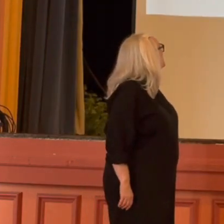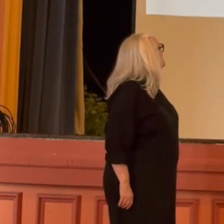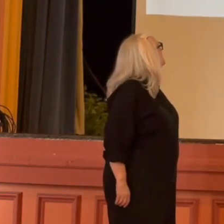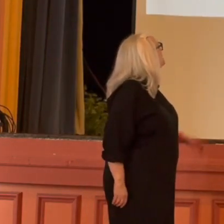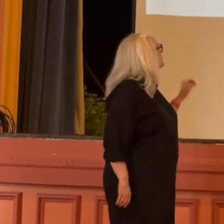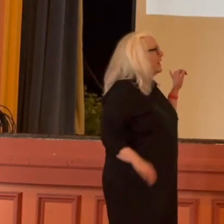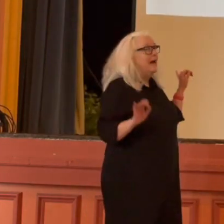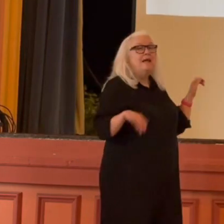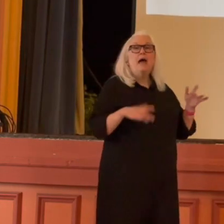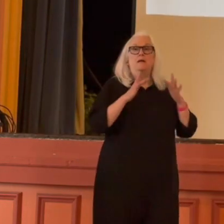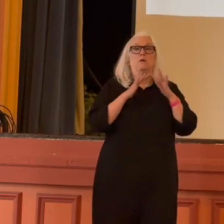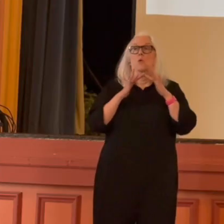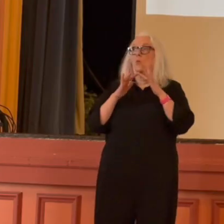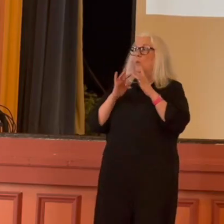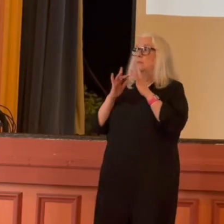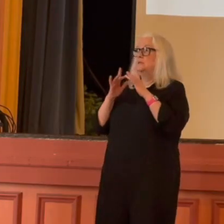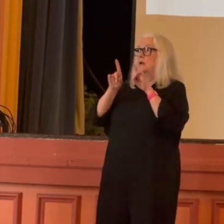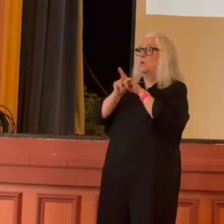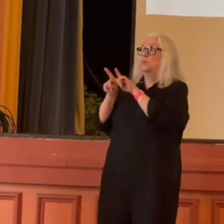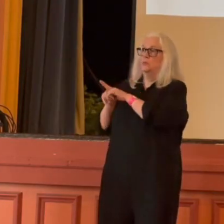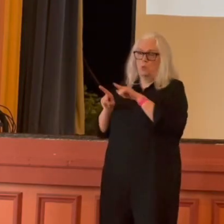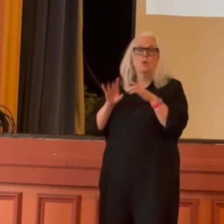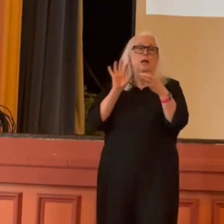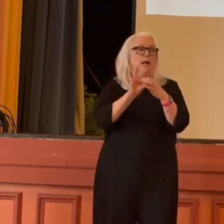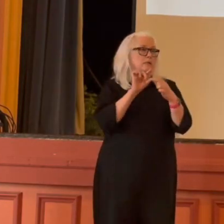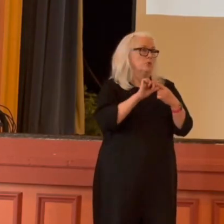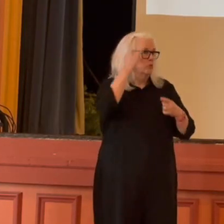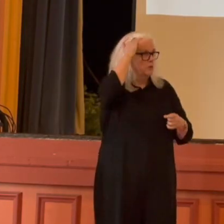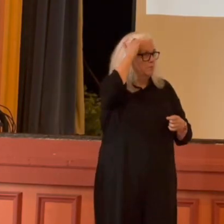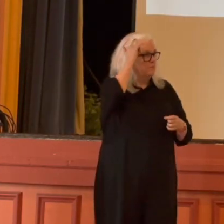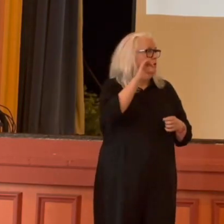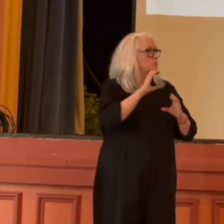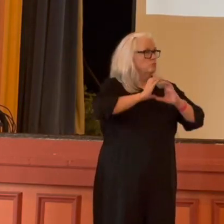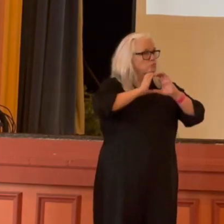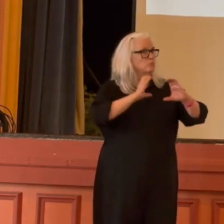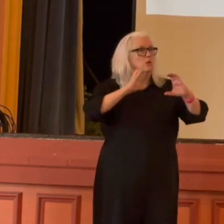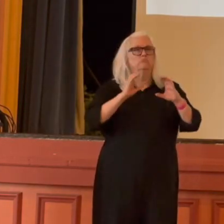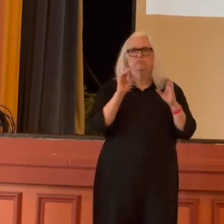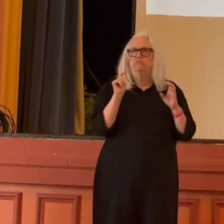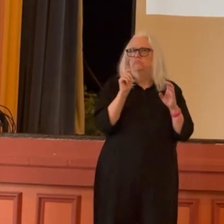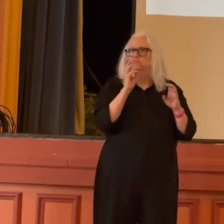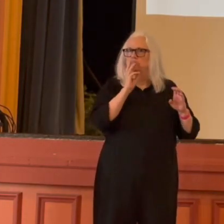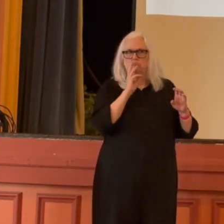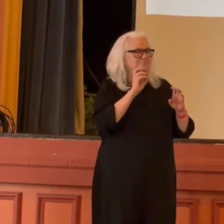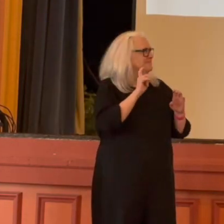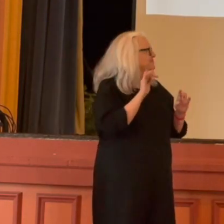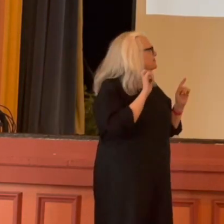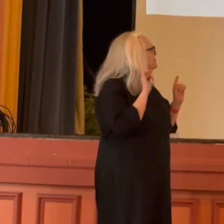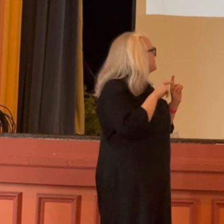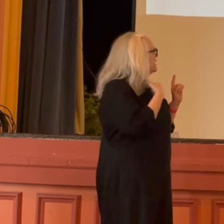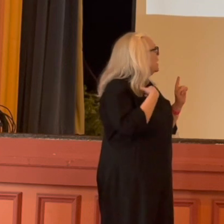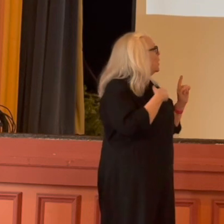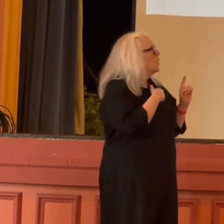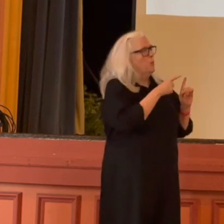This site is also connected to the Buffalo Sewer Authority site. That is the main site. If you go to the Buffalo